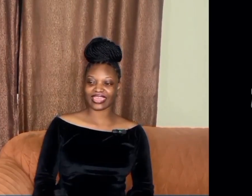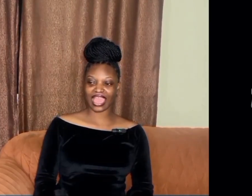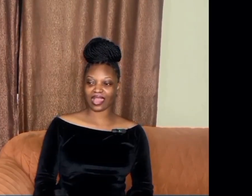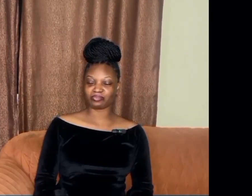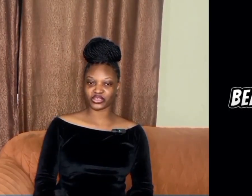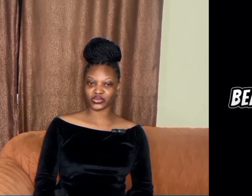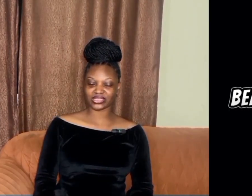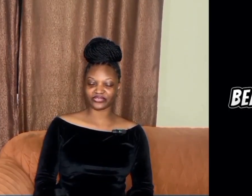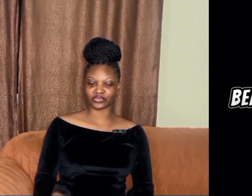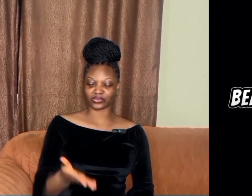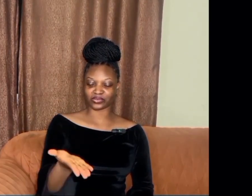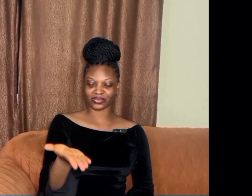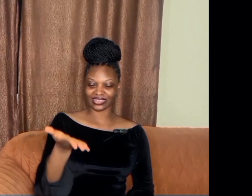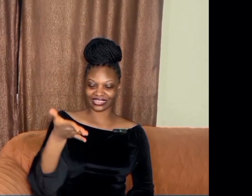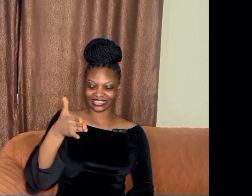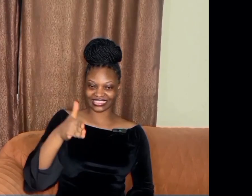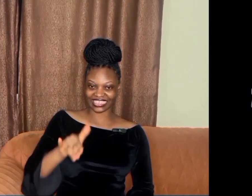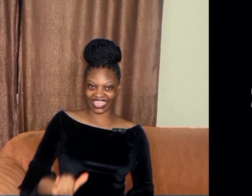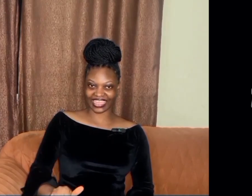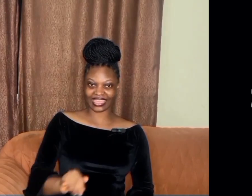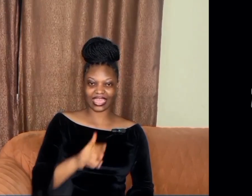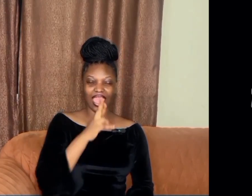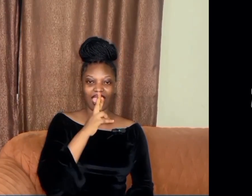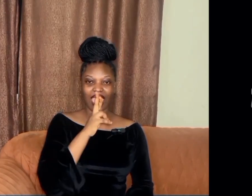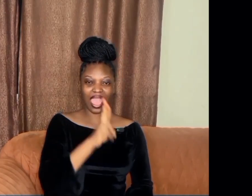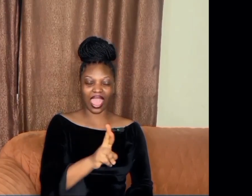are beautiful. They are